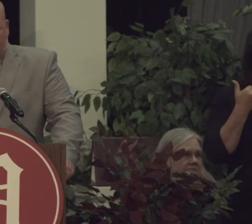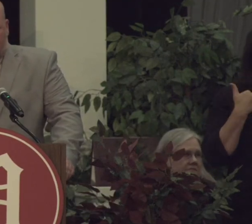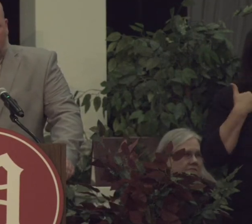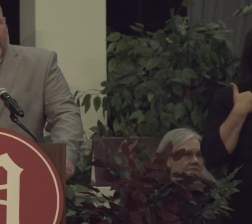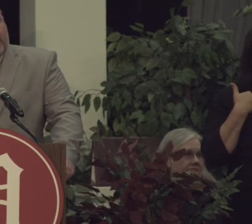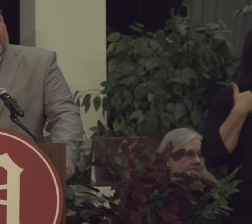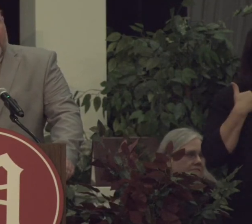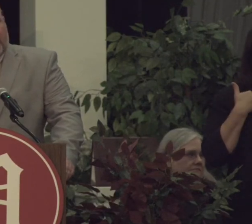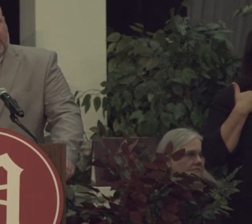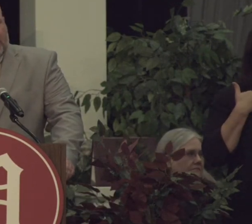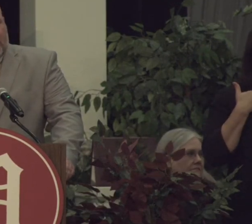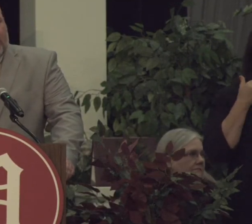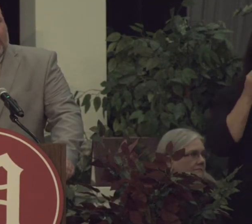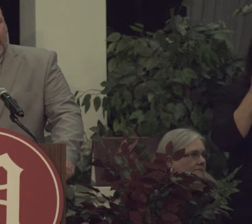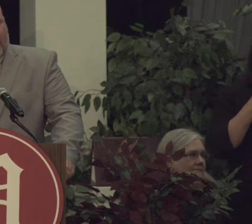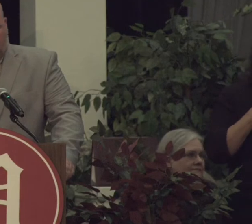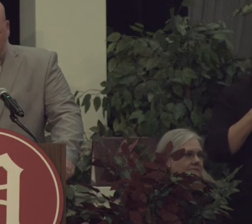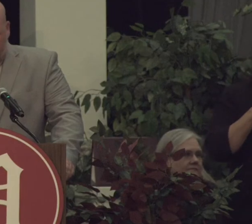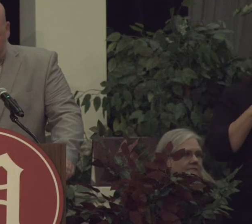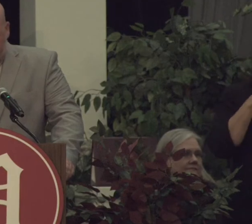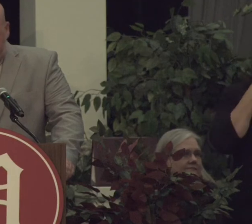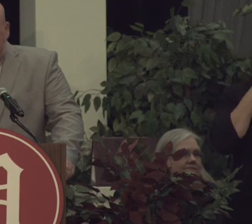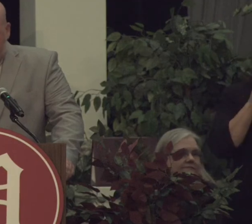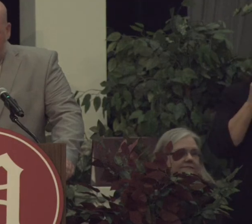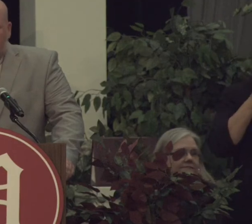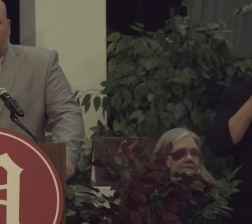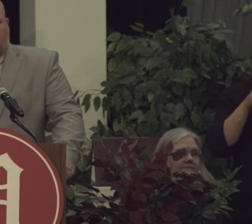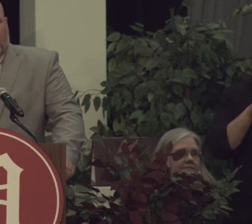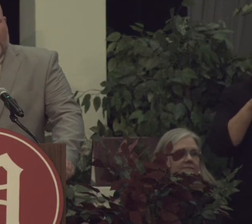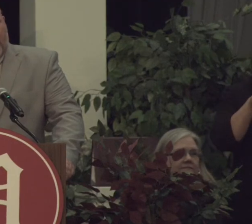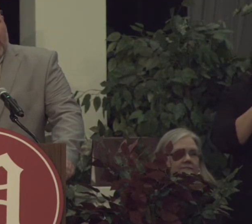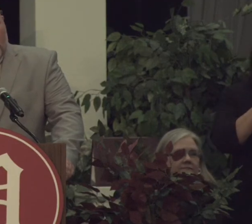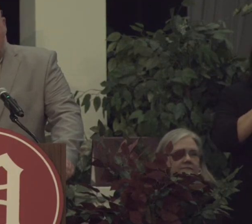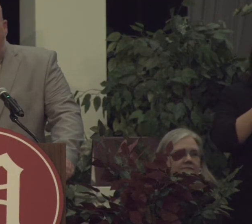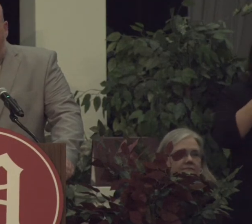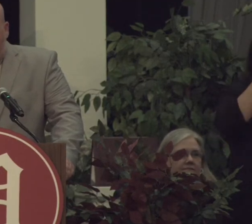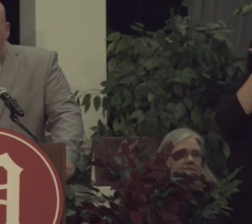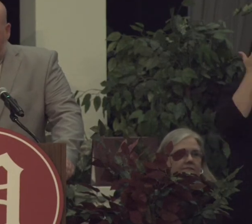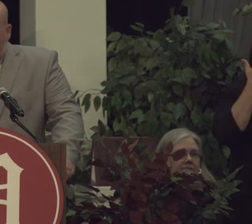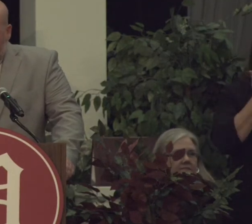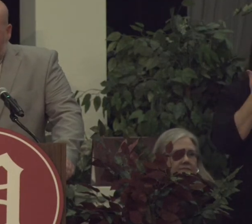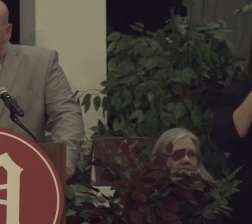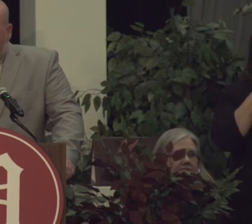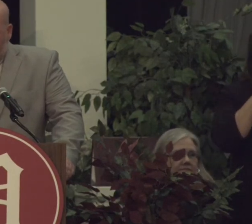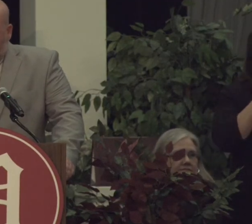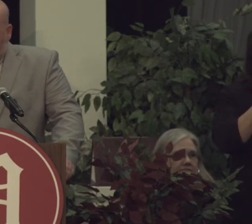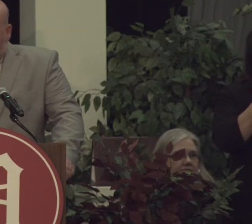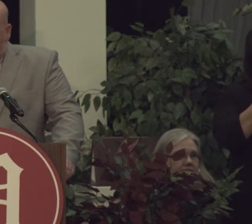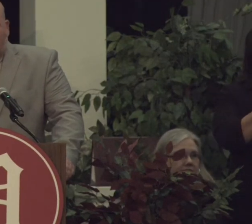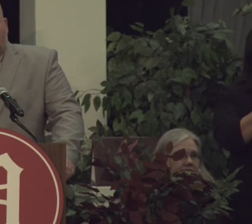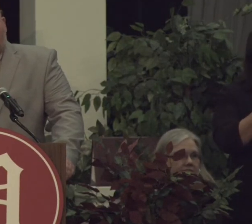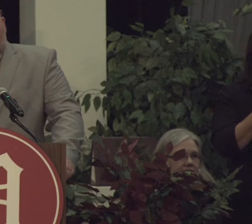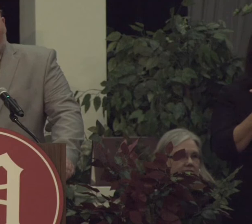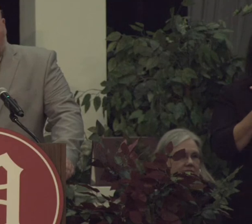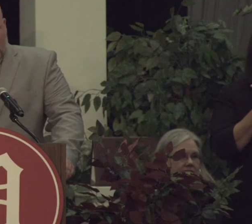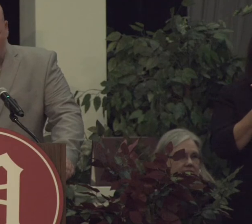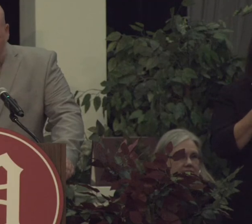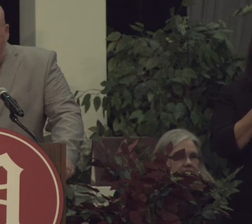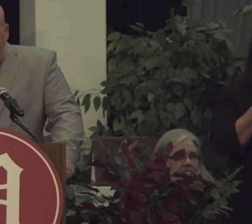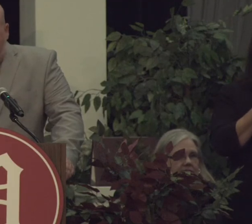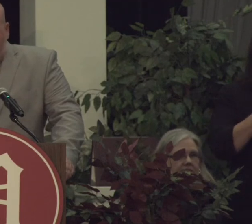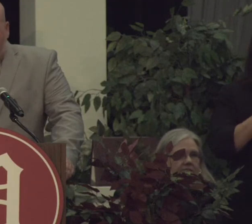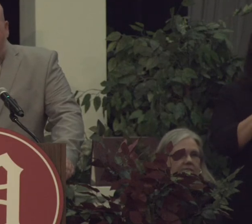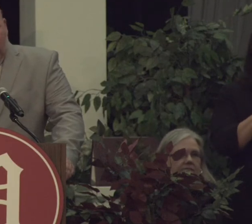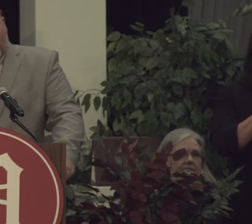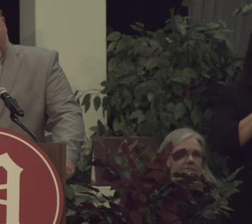and being that teachers and students will never forget. Thank you for being who you are. Thank you for being what you